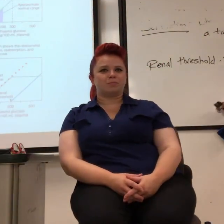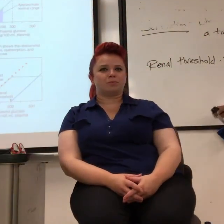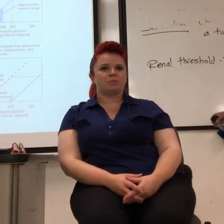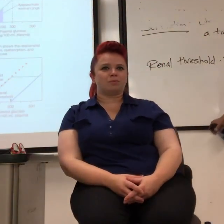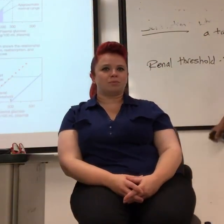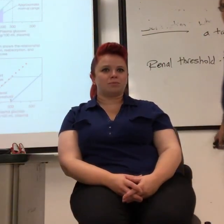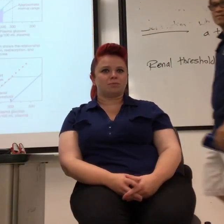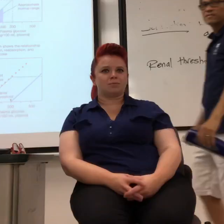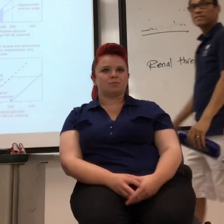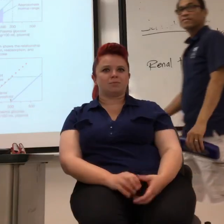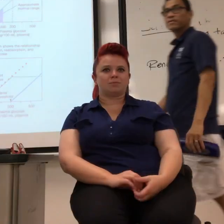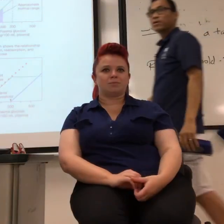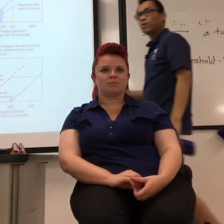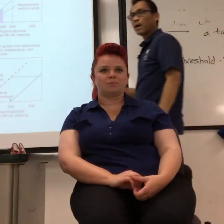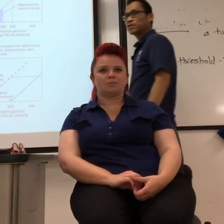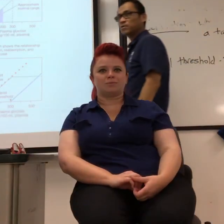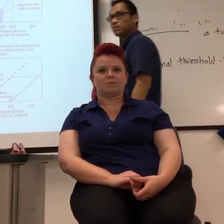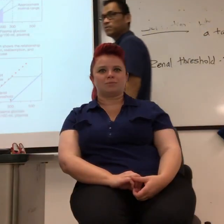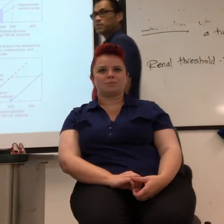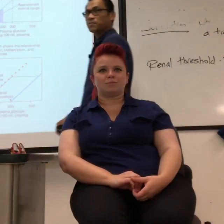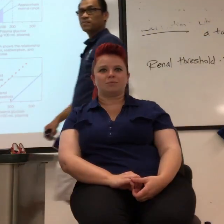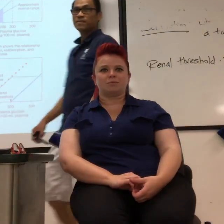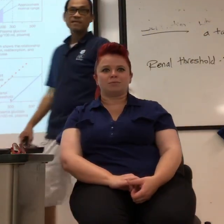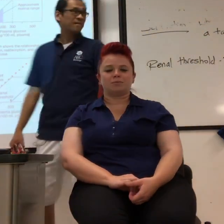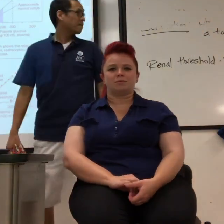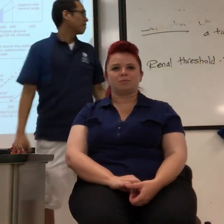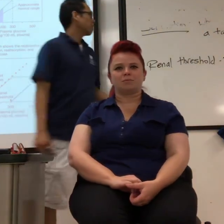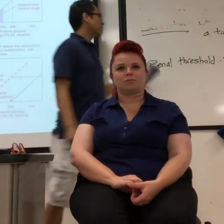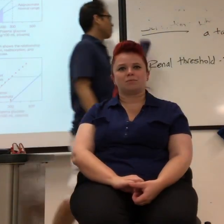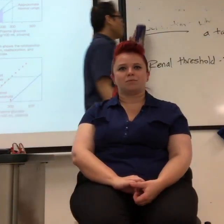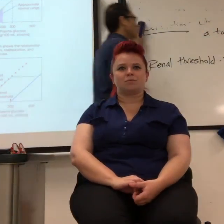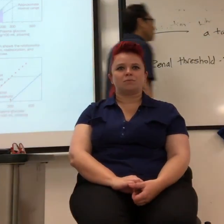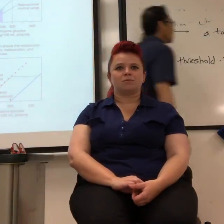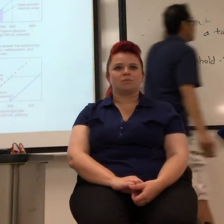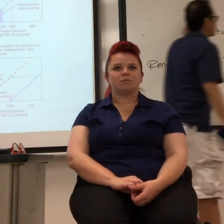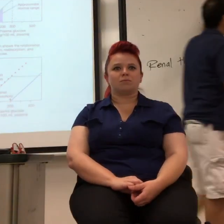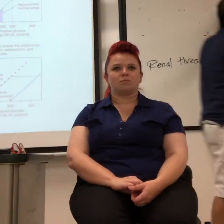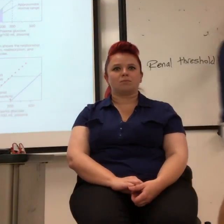I already erased it. You can go back to YouTube.